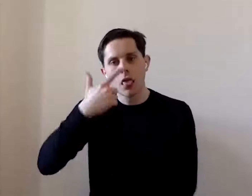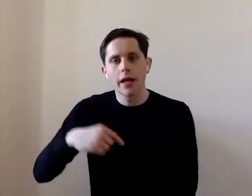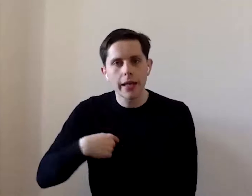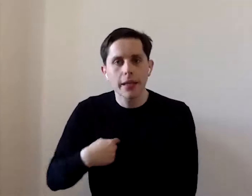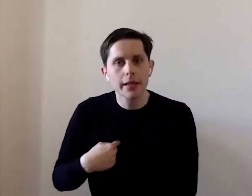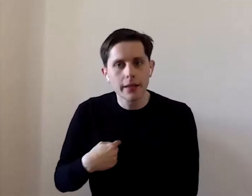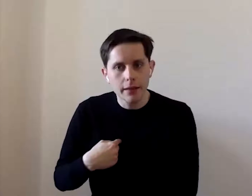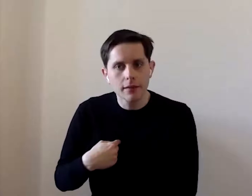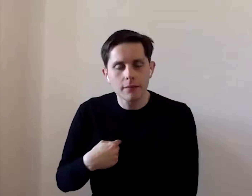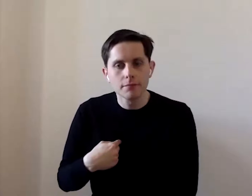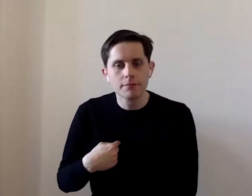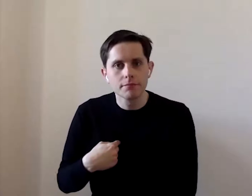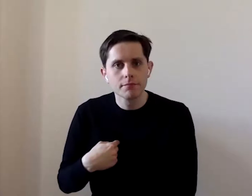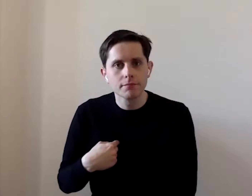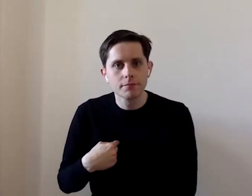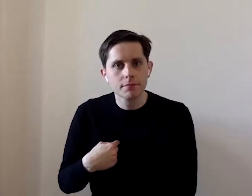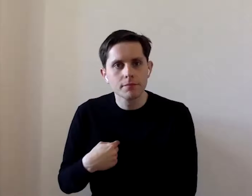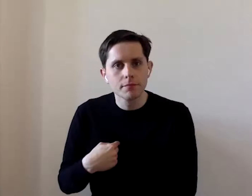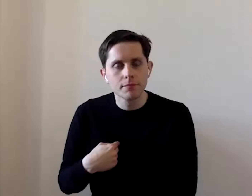And I count myself as very lucky for getting a job.